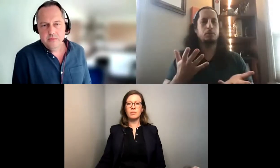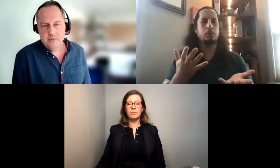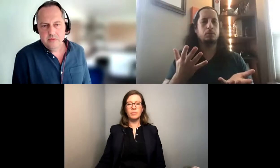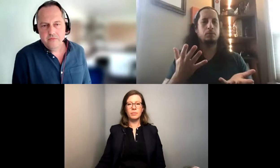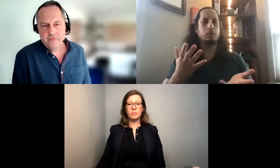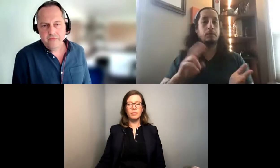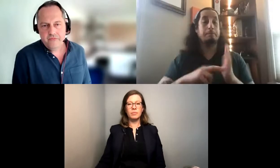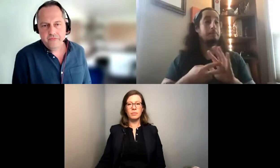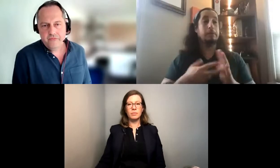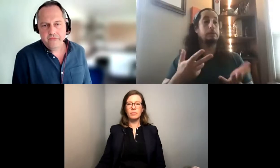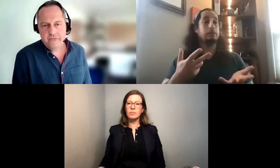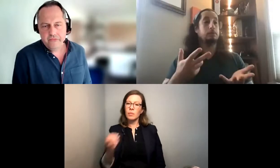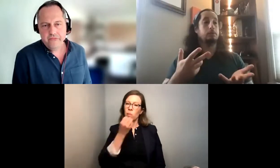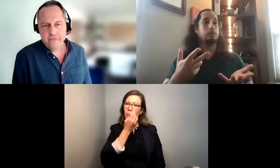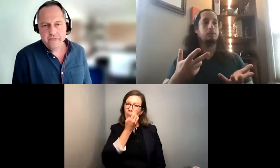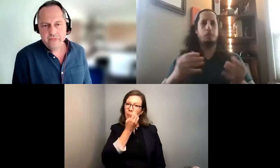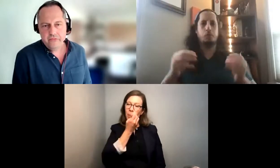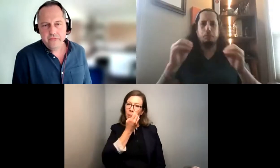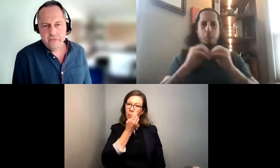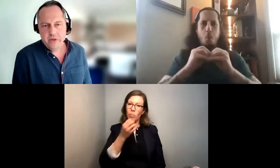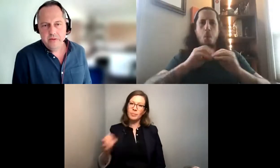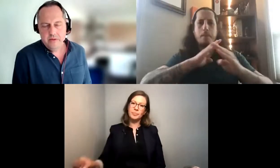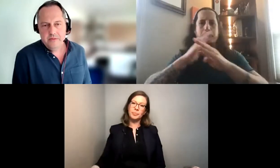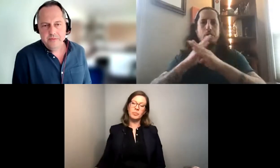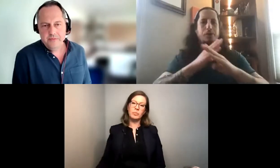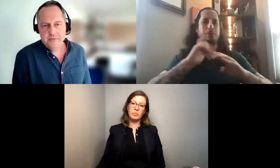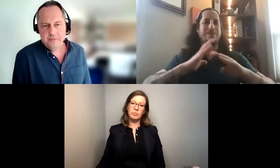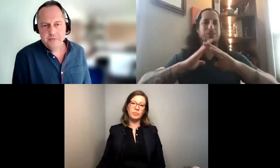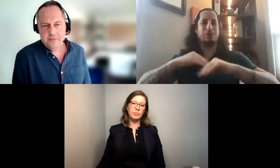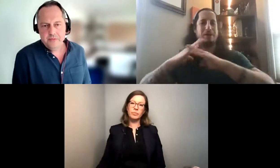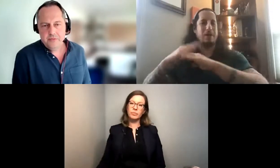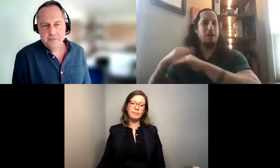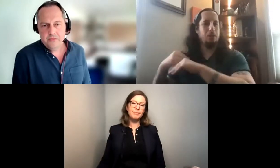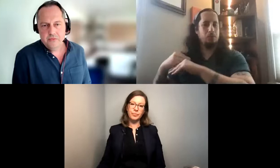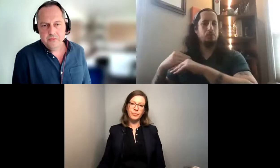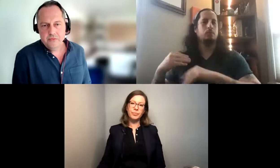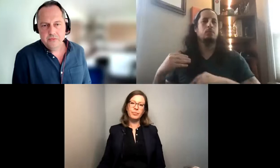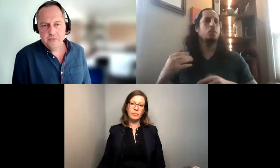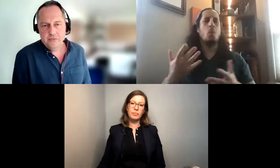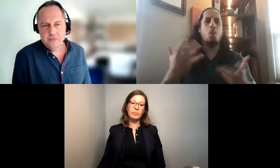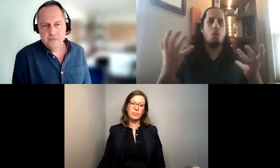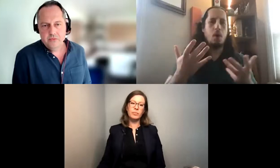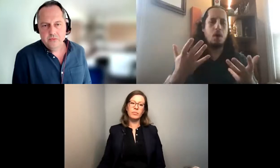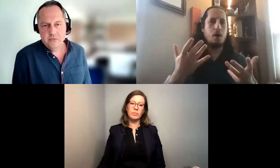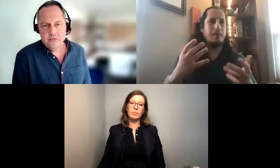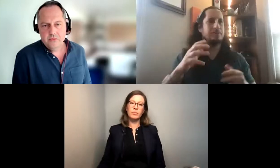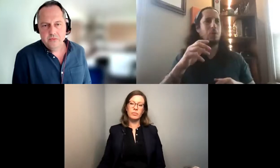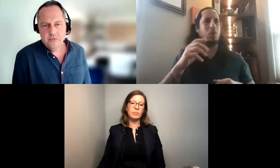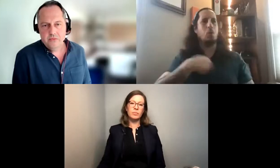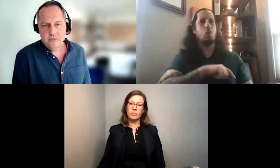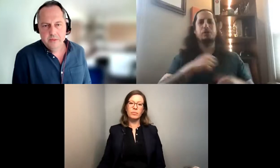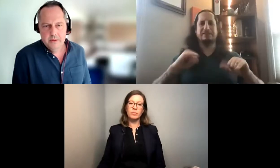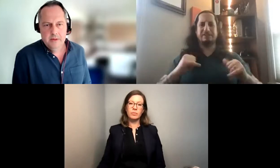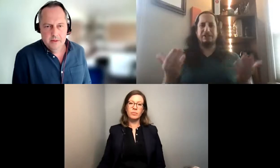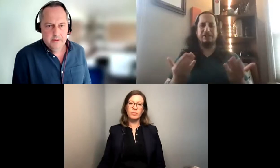they're dealing with racism, racist oppression. And there seems to be more barriers that need to be broken